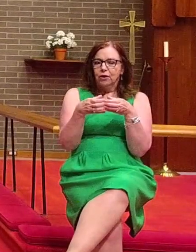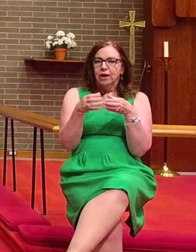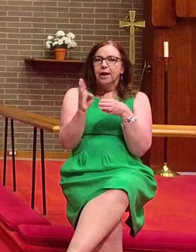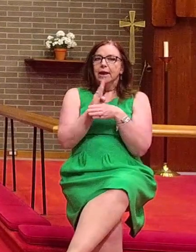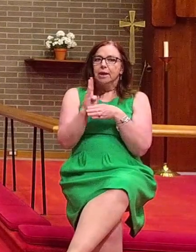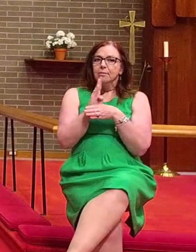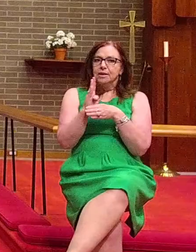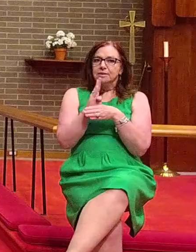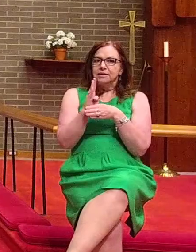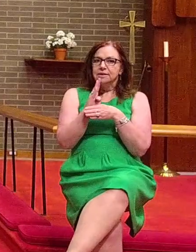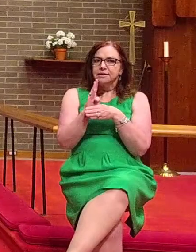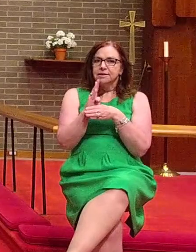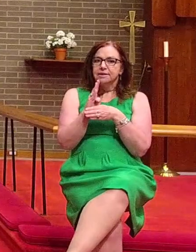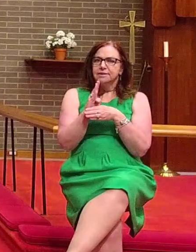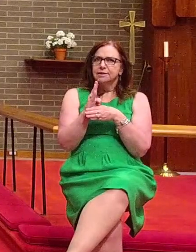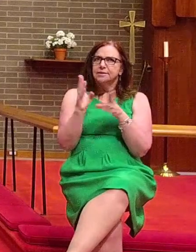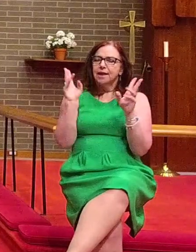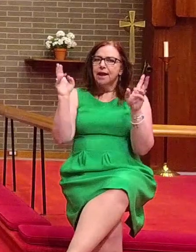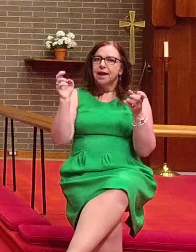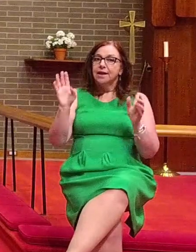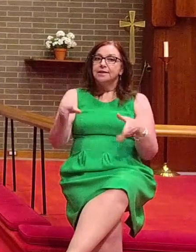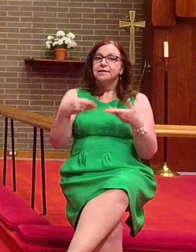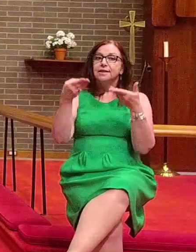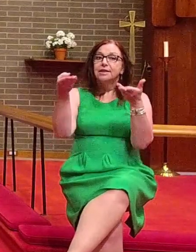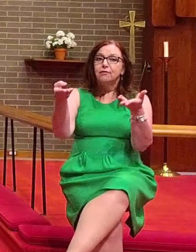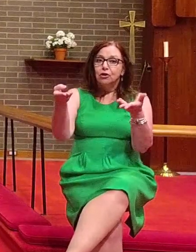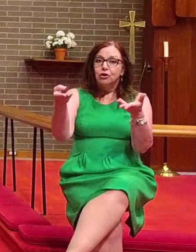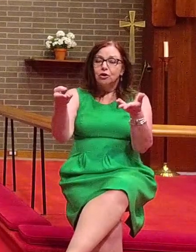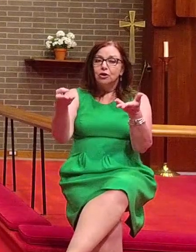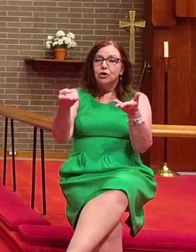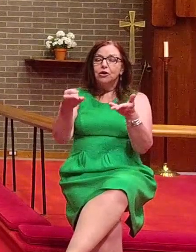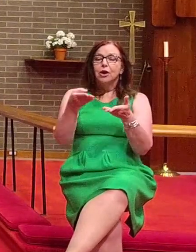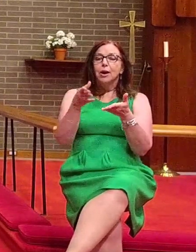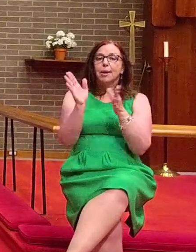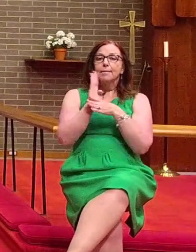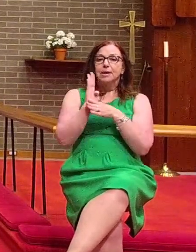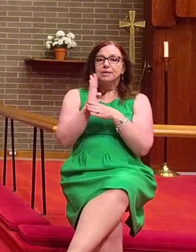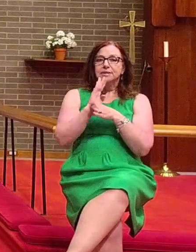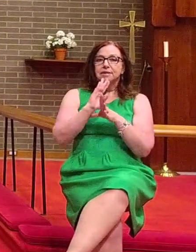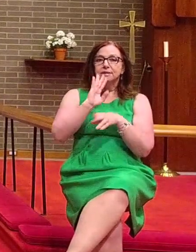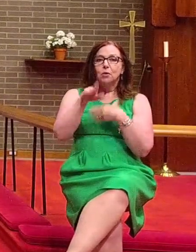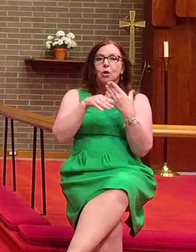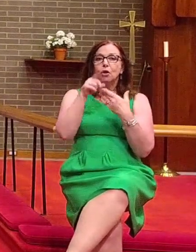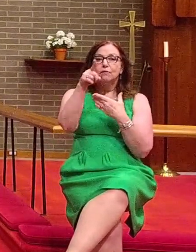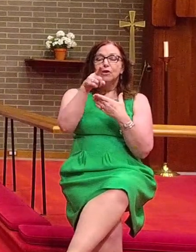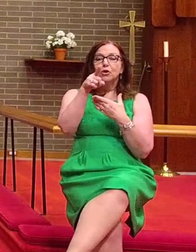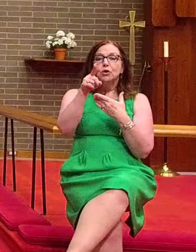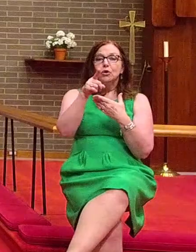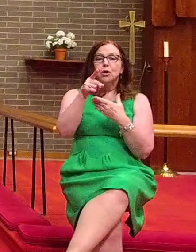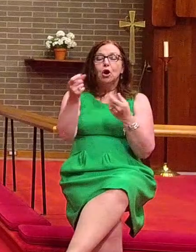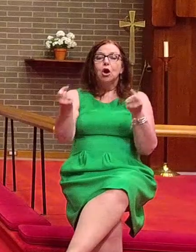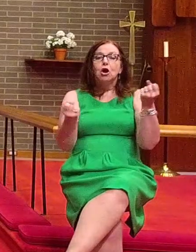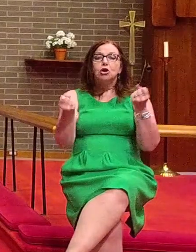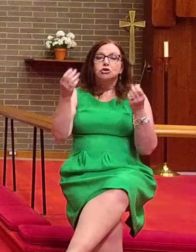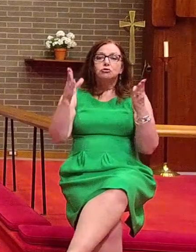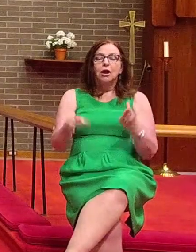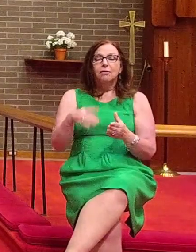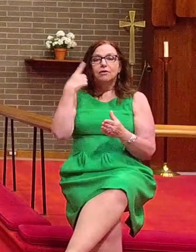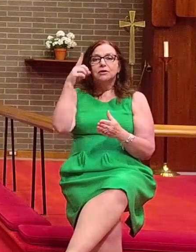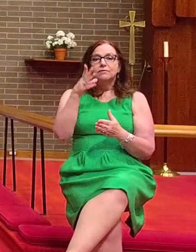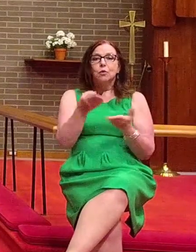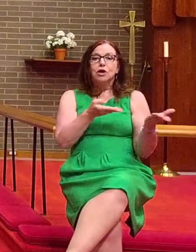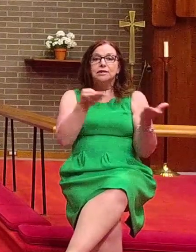a delivery business. You are all delivery drivers. What do I